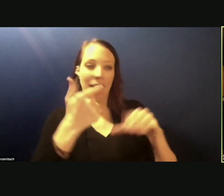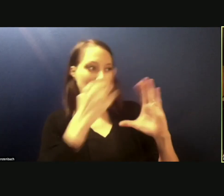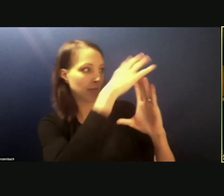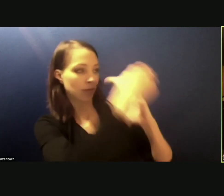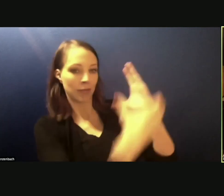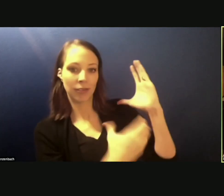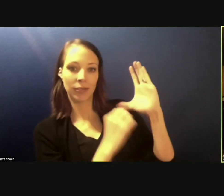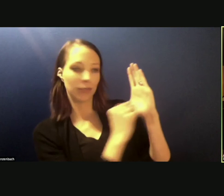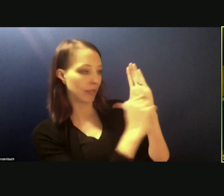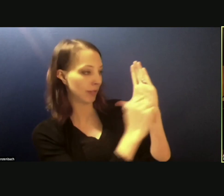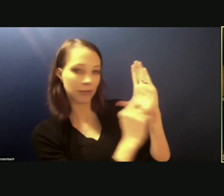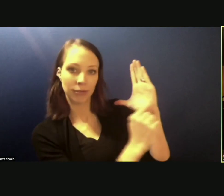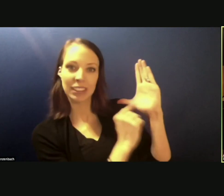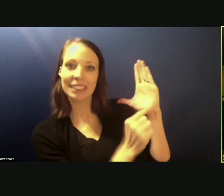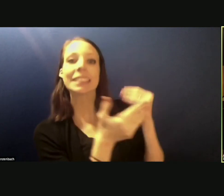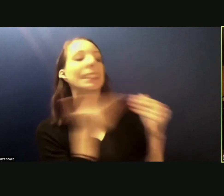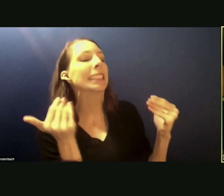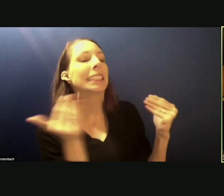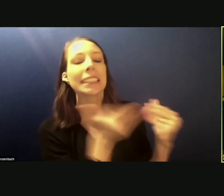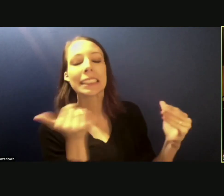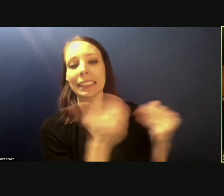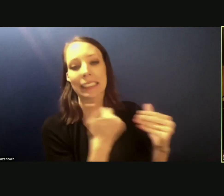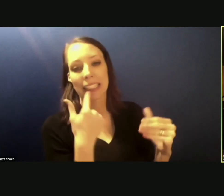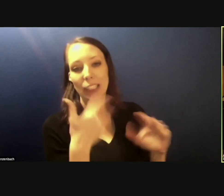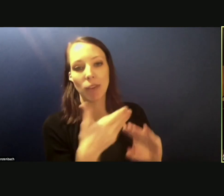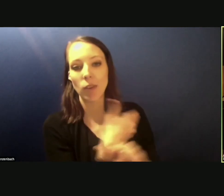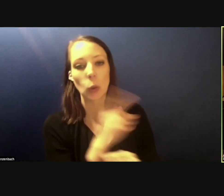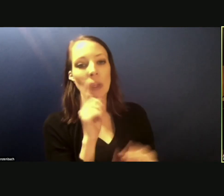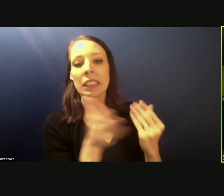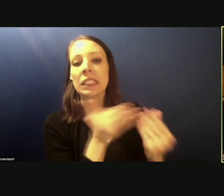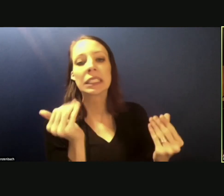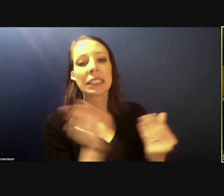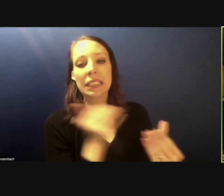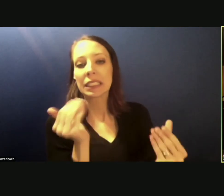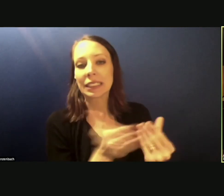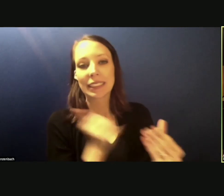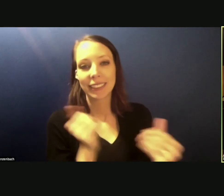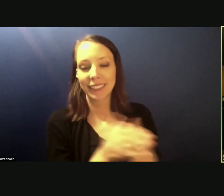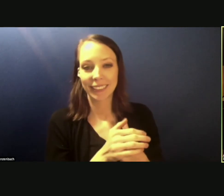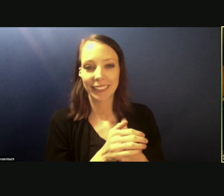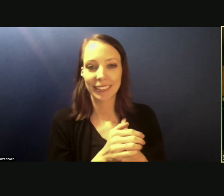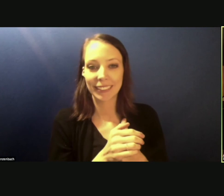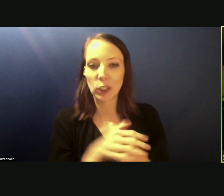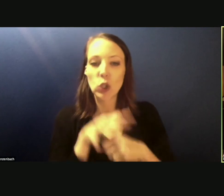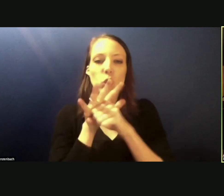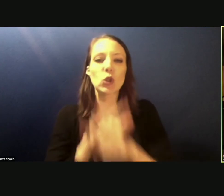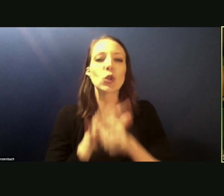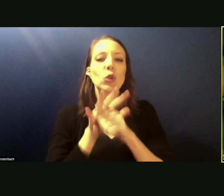Mm-hmm. And it's very easy. Like I was saying before, it's very easy. No stress, no